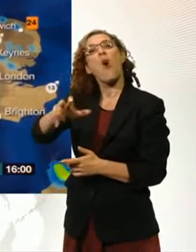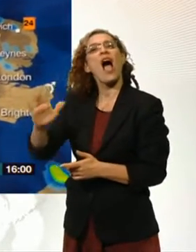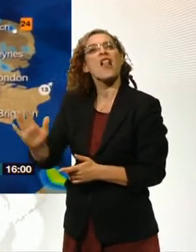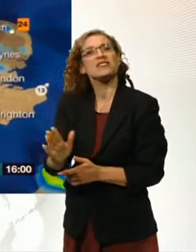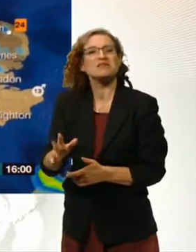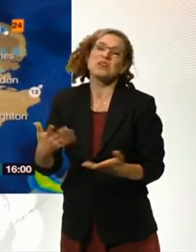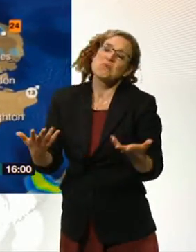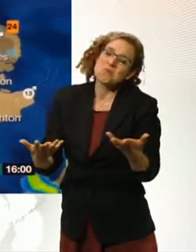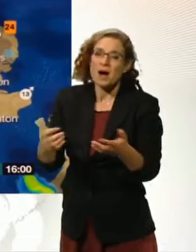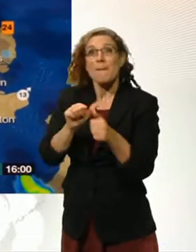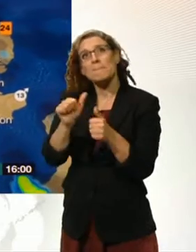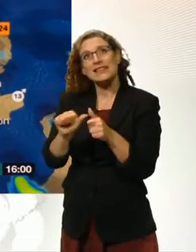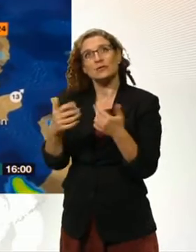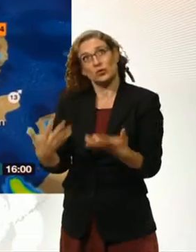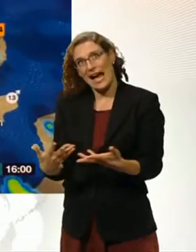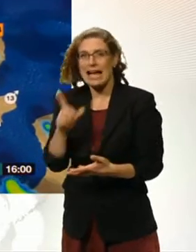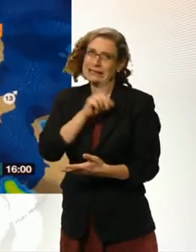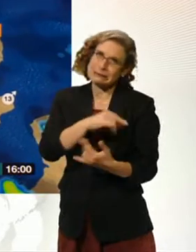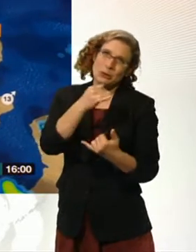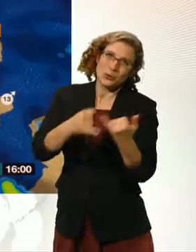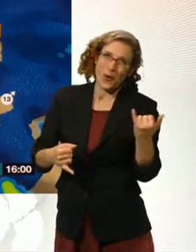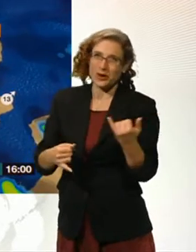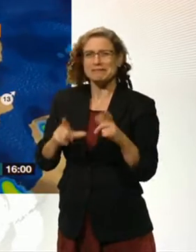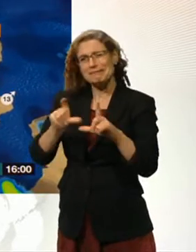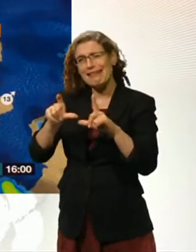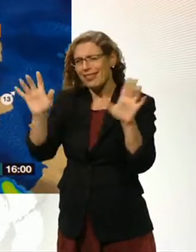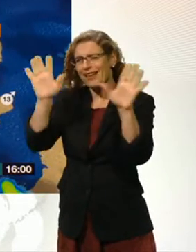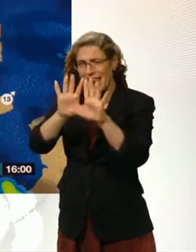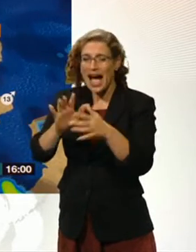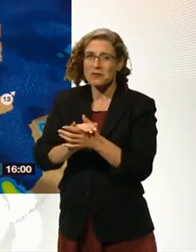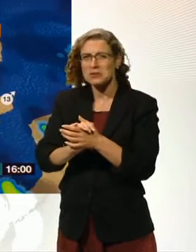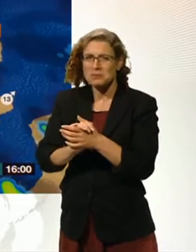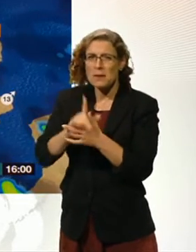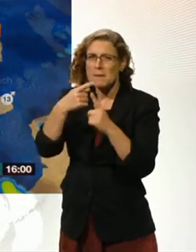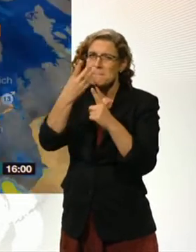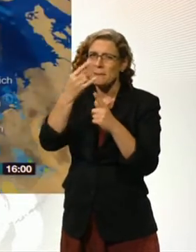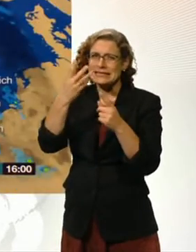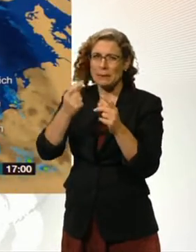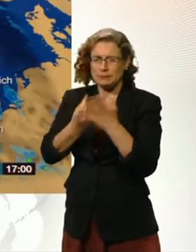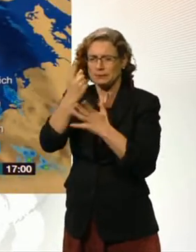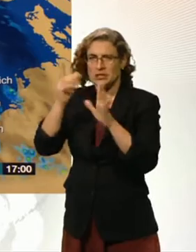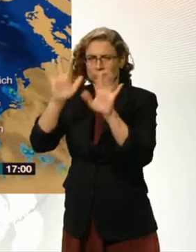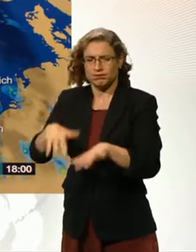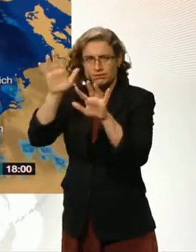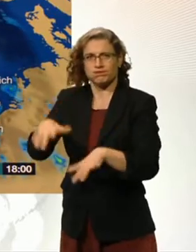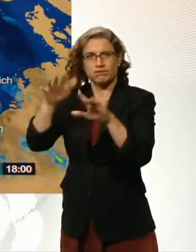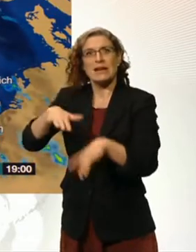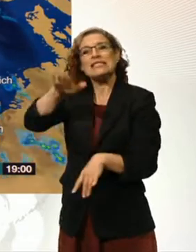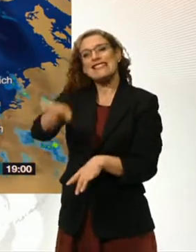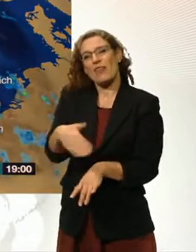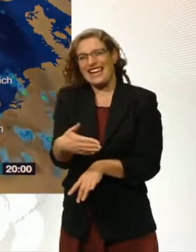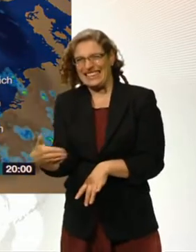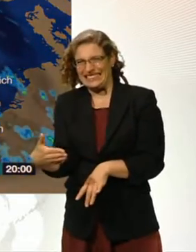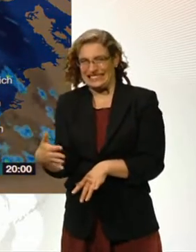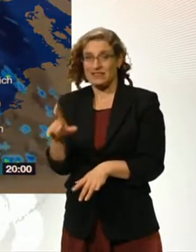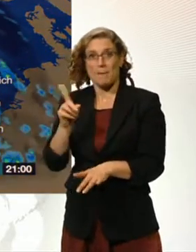better afternoon than you saw yesterday. Slightly drier, but rather cloudy. And we could just see a few sharp showers being triggered off in the south-east under